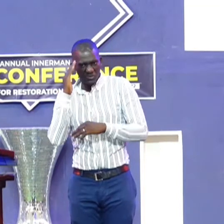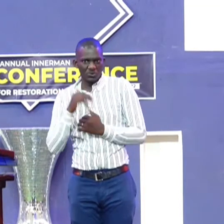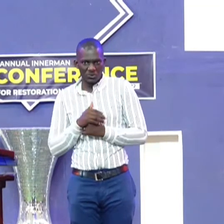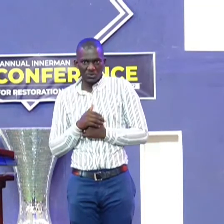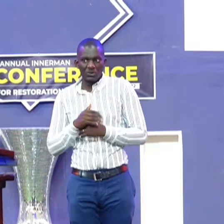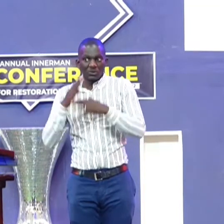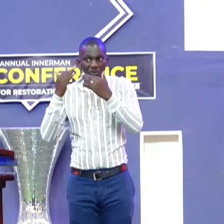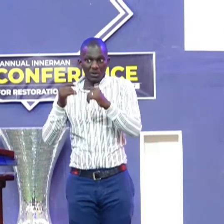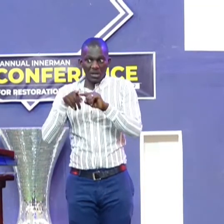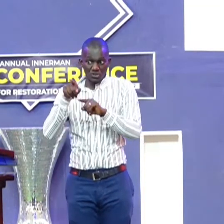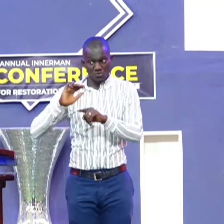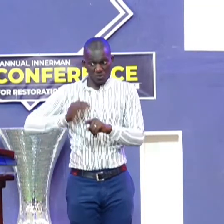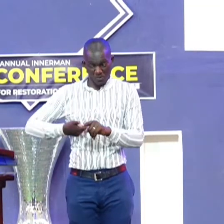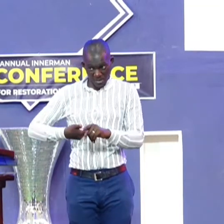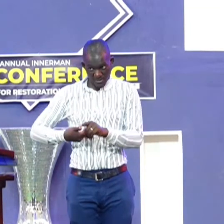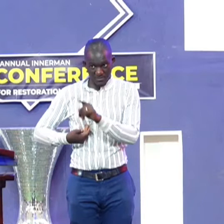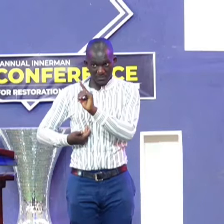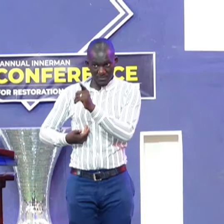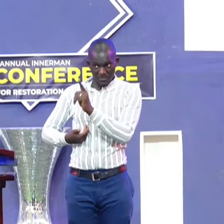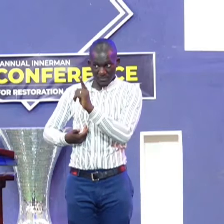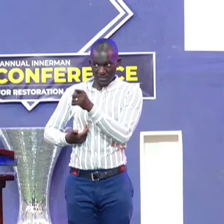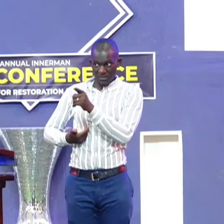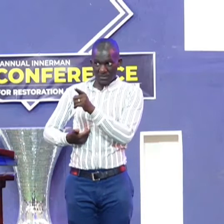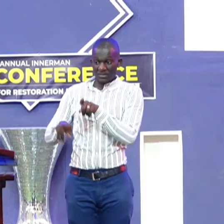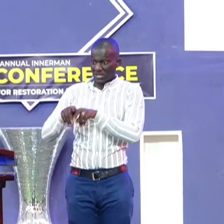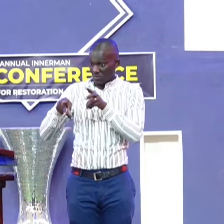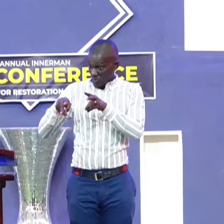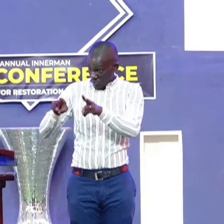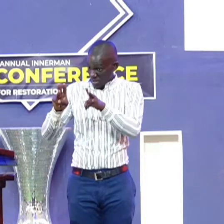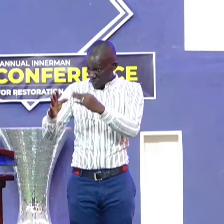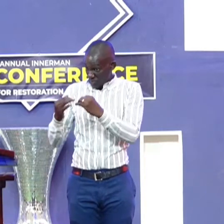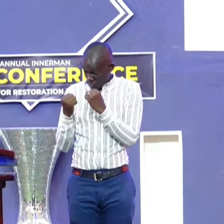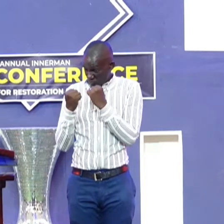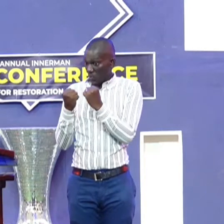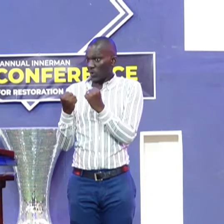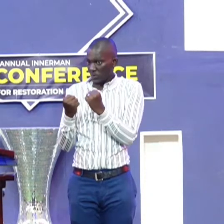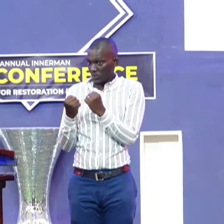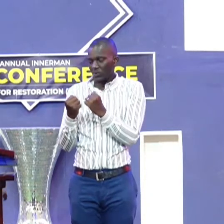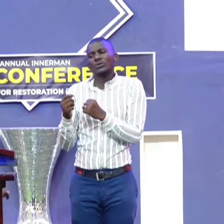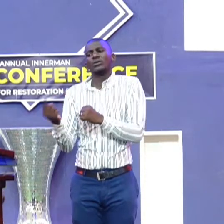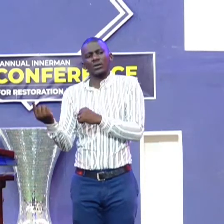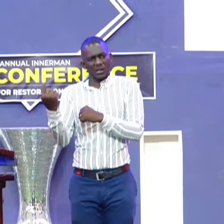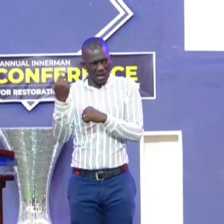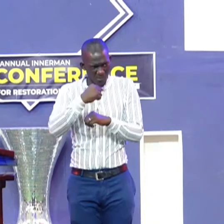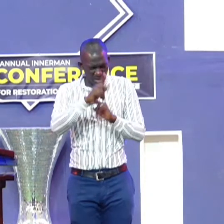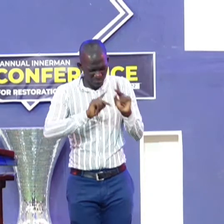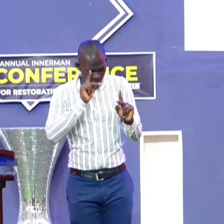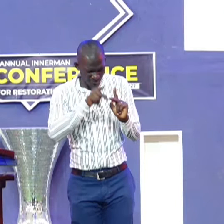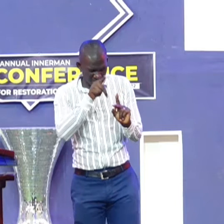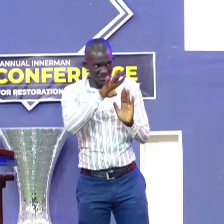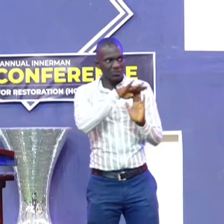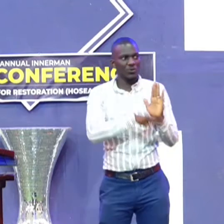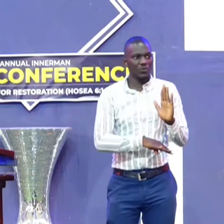know it. But you woman, as you now strong enough, come